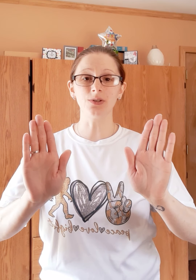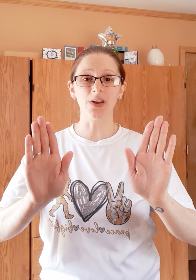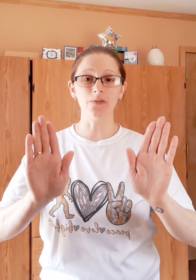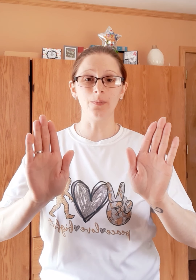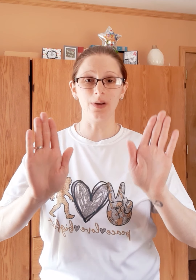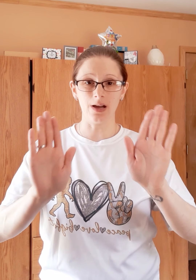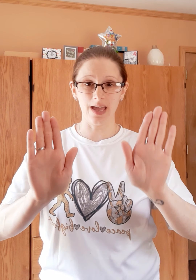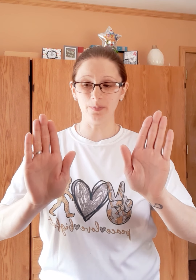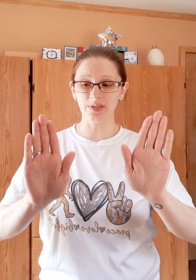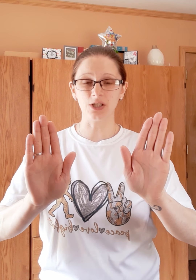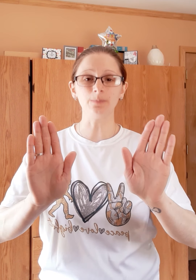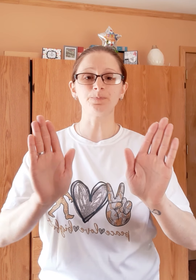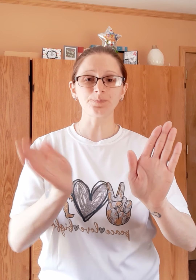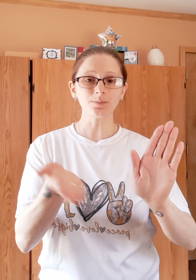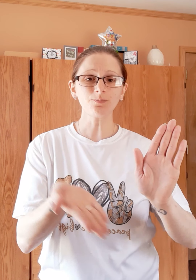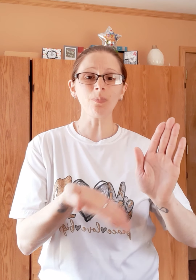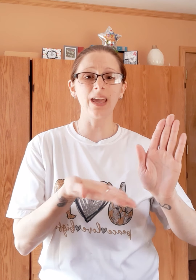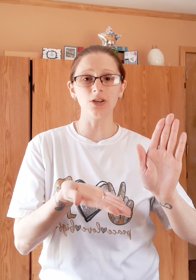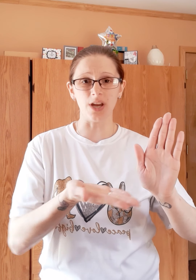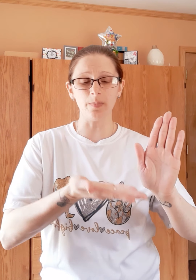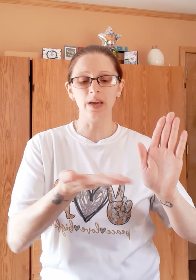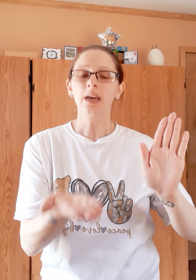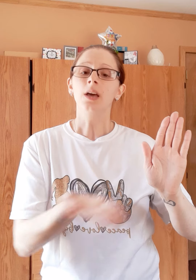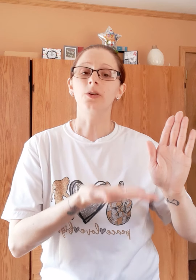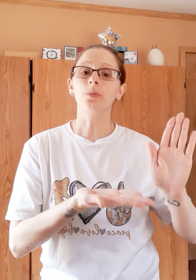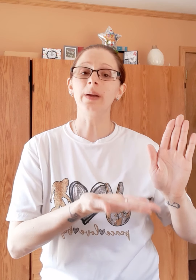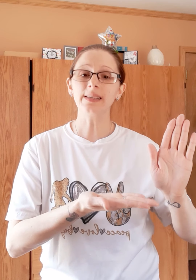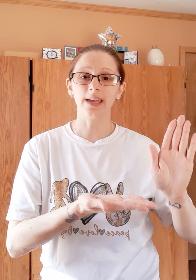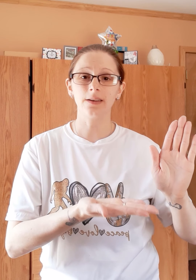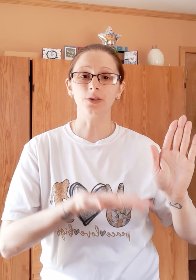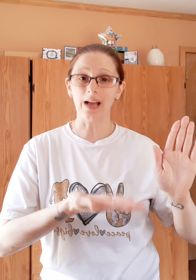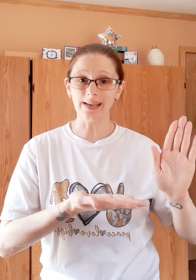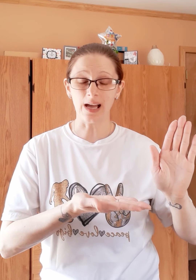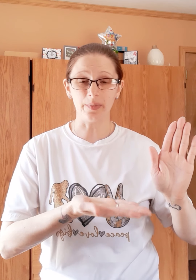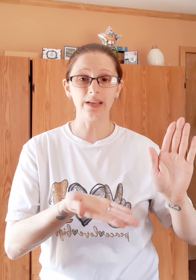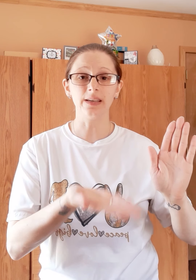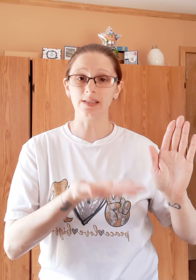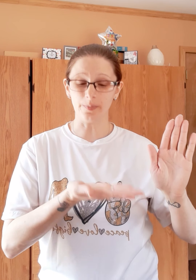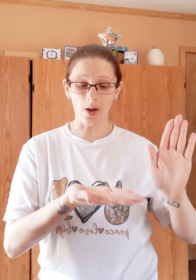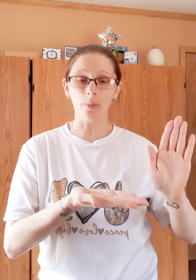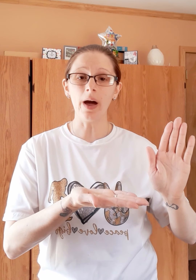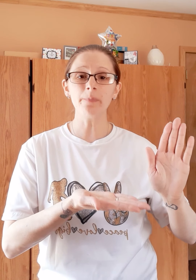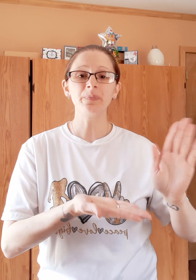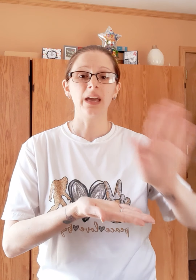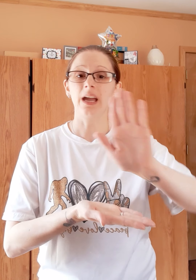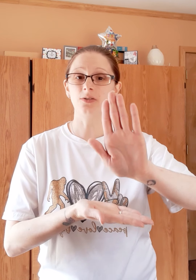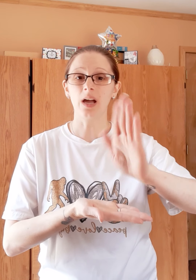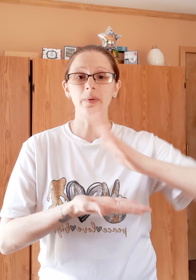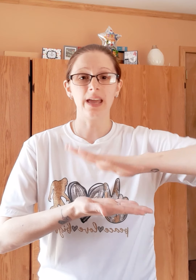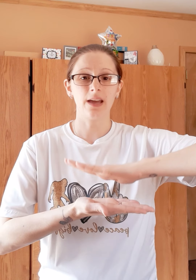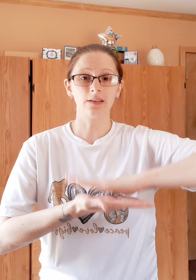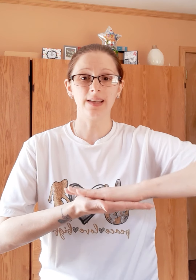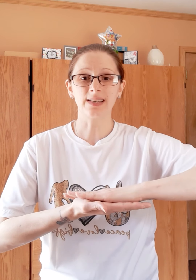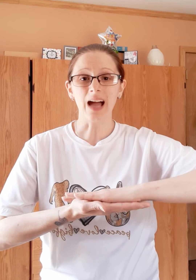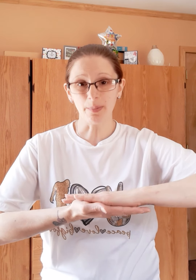5 hand position, hand shape. Your base hand, your non-dominant, is palm up, and your dominant hand lays on top of